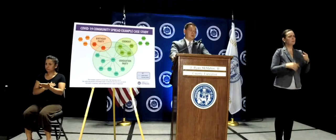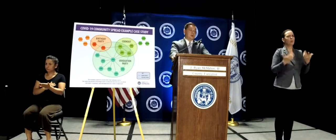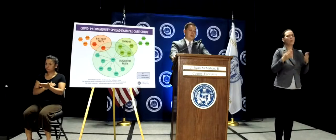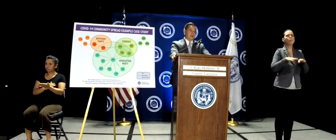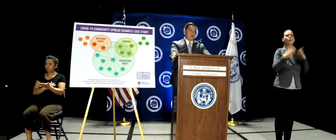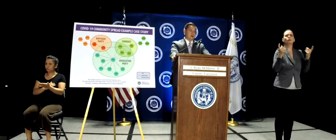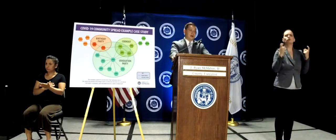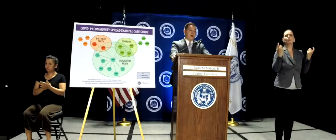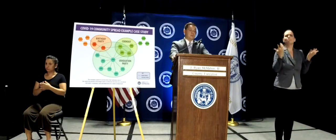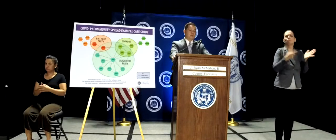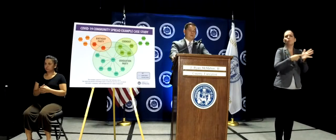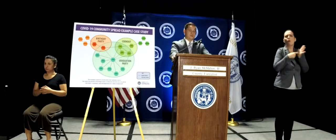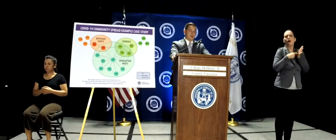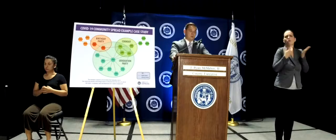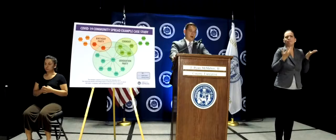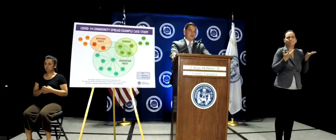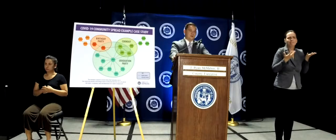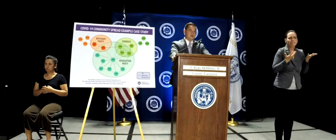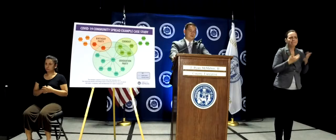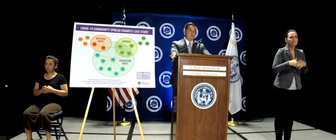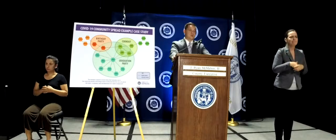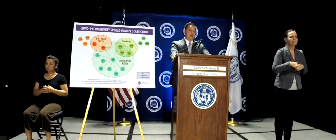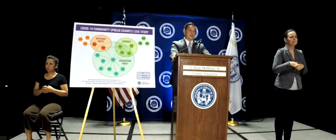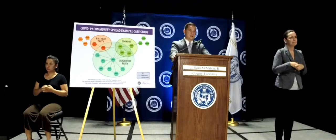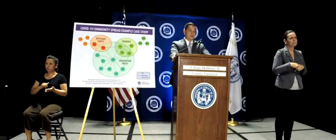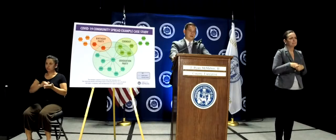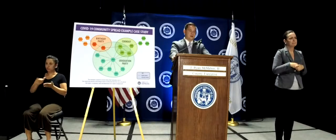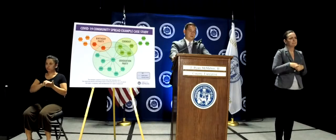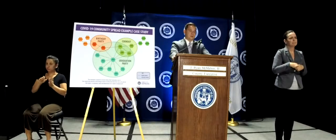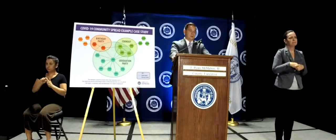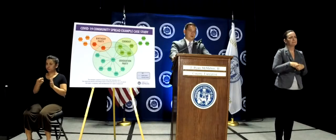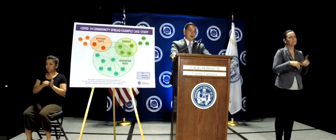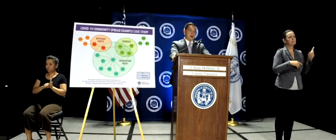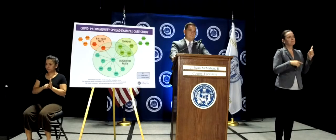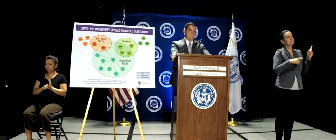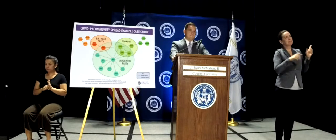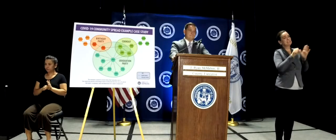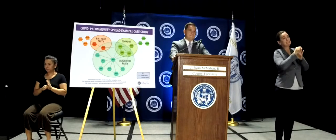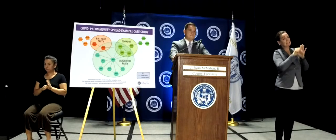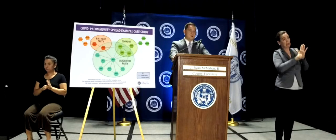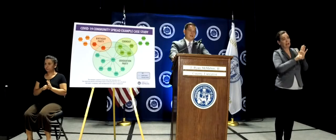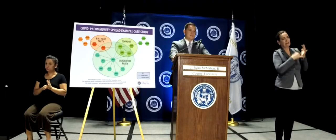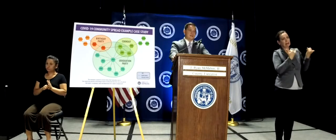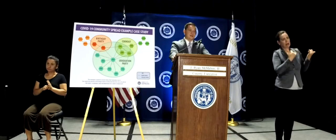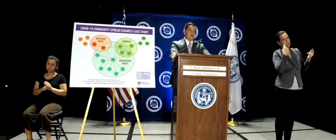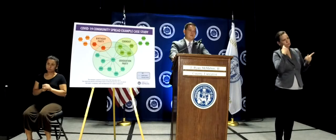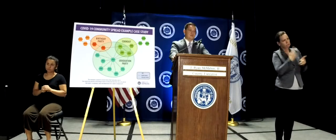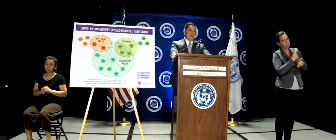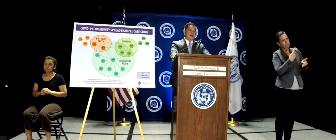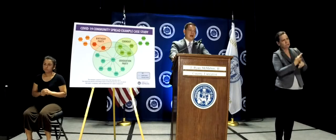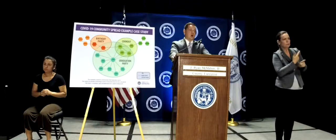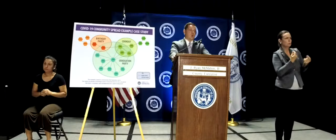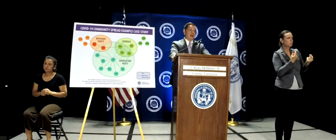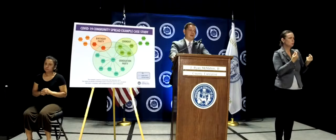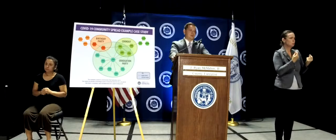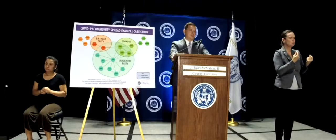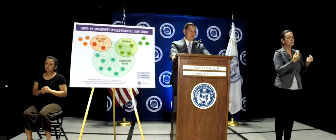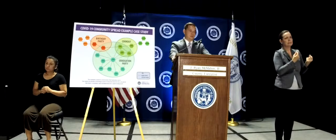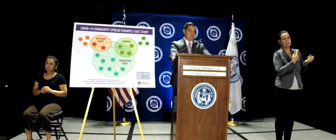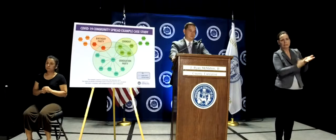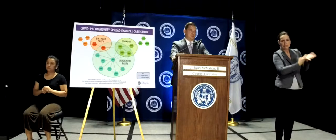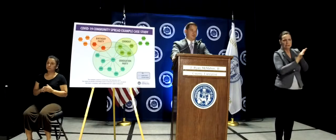I think we're getting there. I believe the state is trying to get there, but I say if not now,